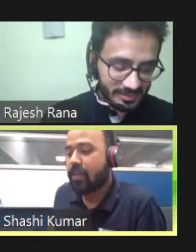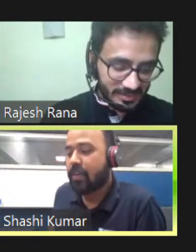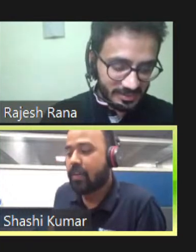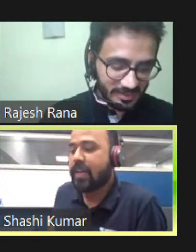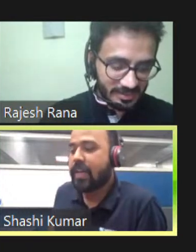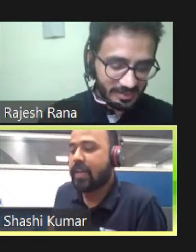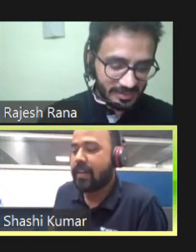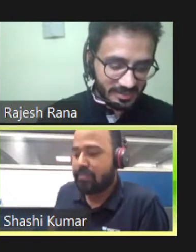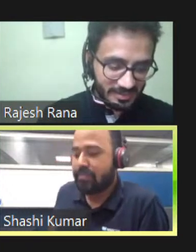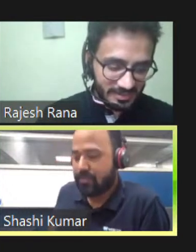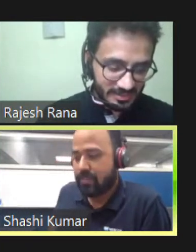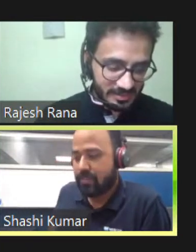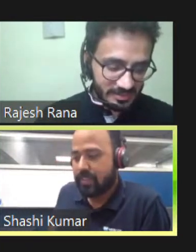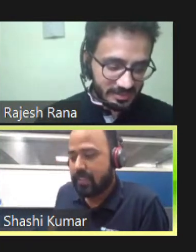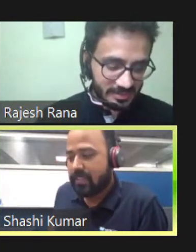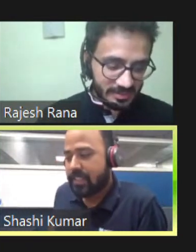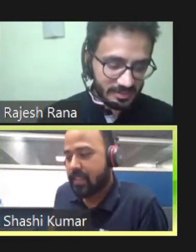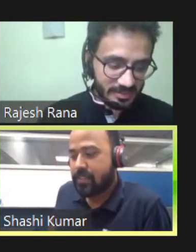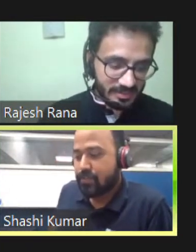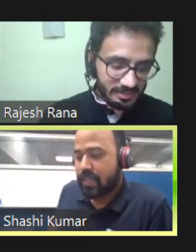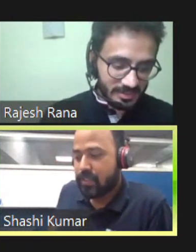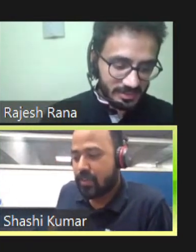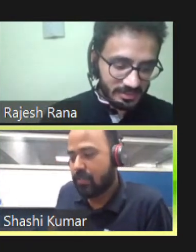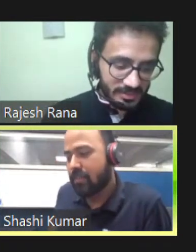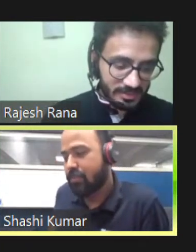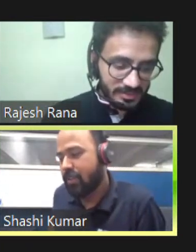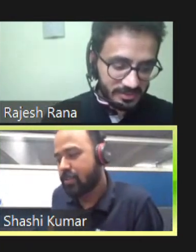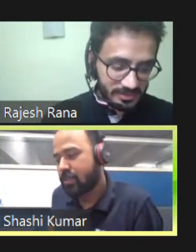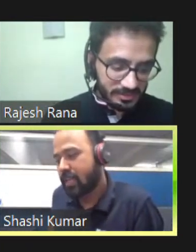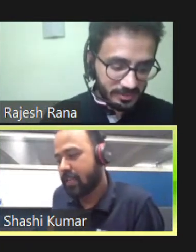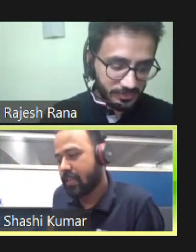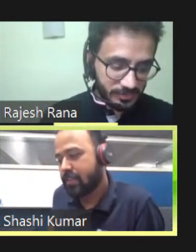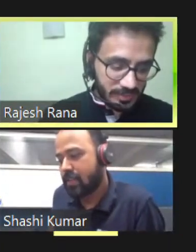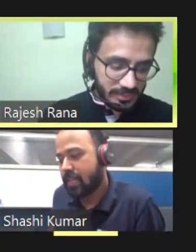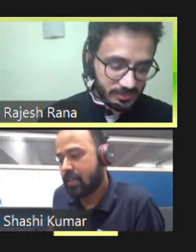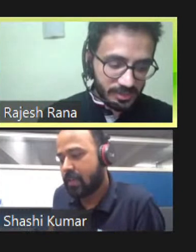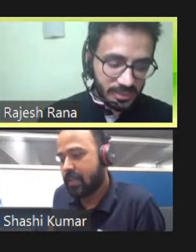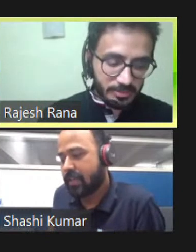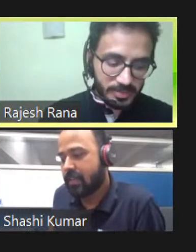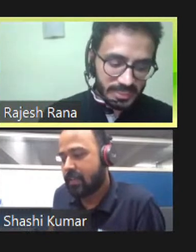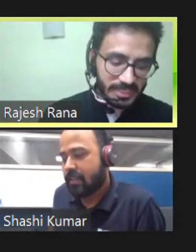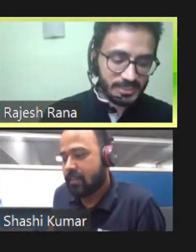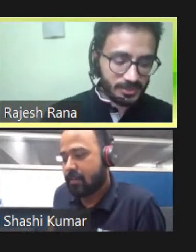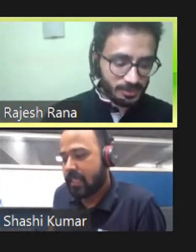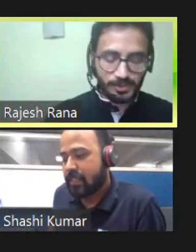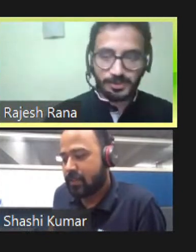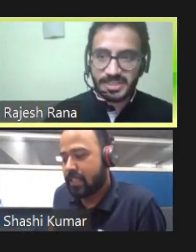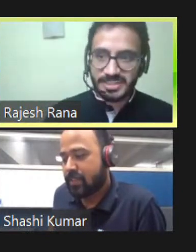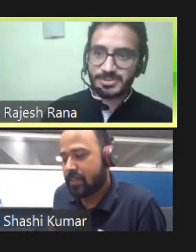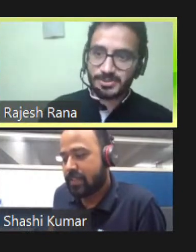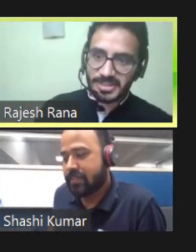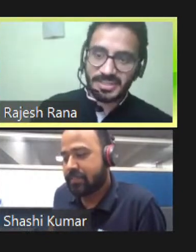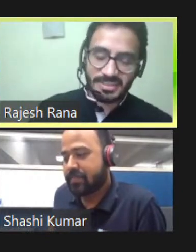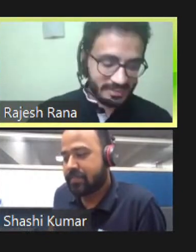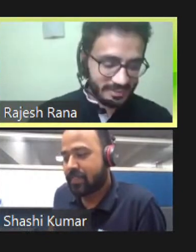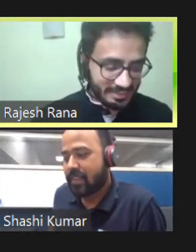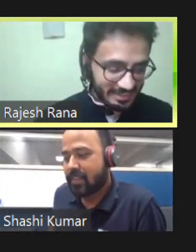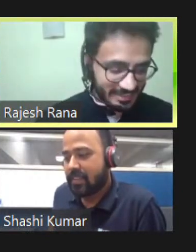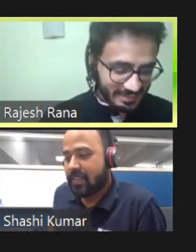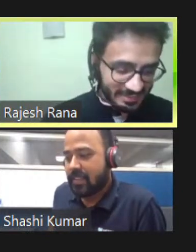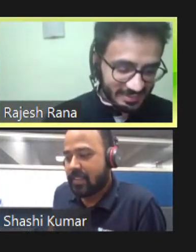Okay, 4. Shishtinam. 4 is sorry. Wonderful. Sonali. Shishti, Sonali Kumari. Sonali, please. No. Yes,